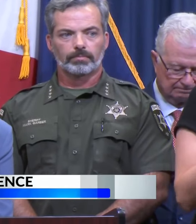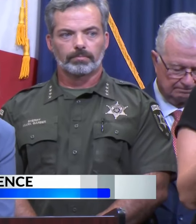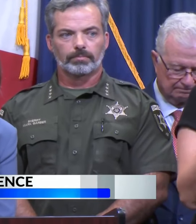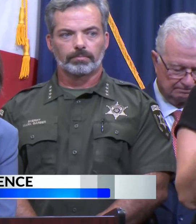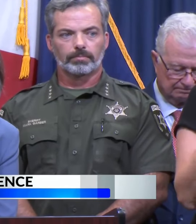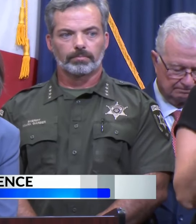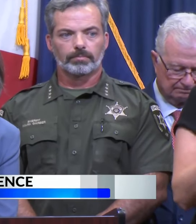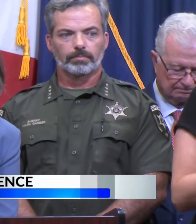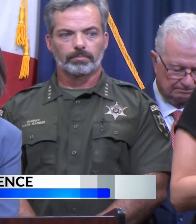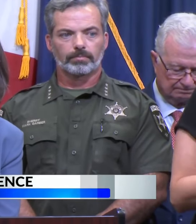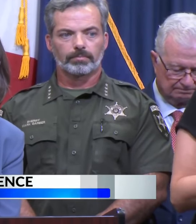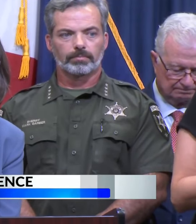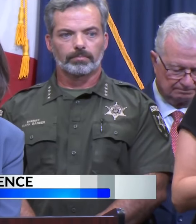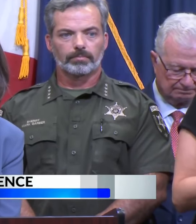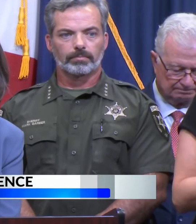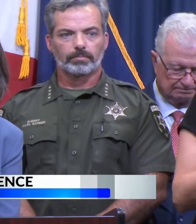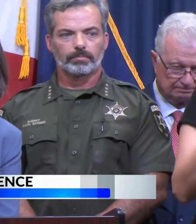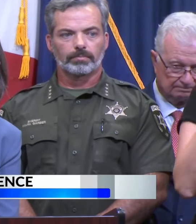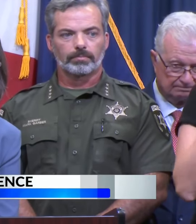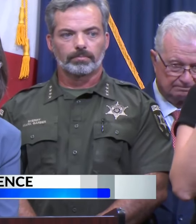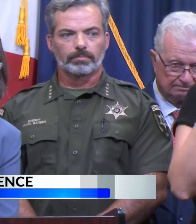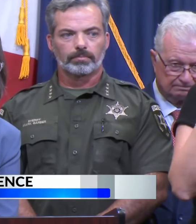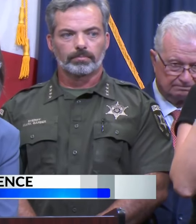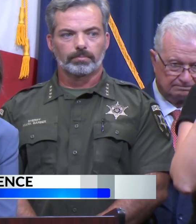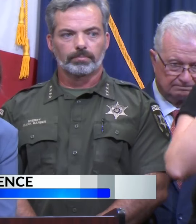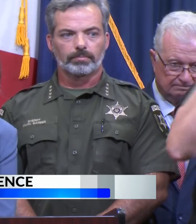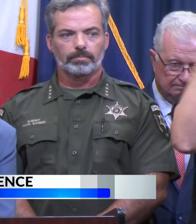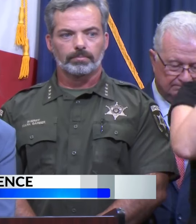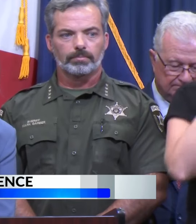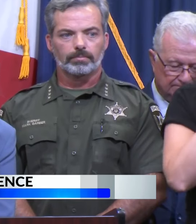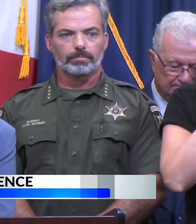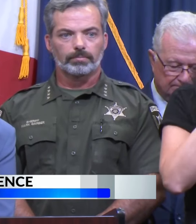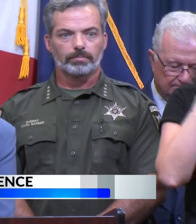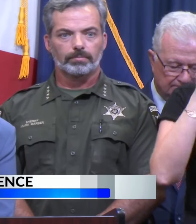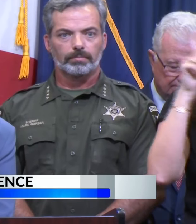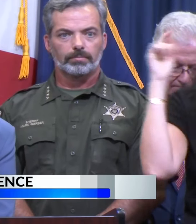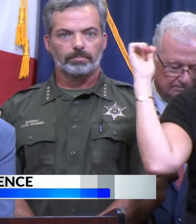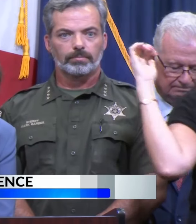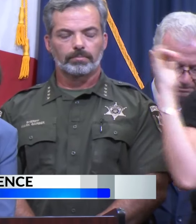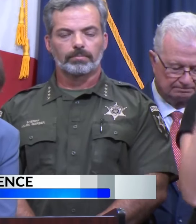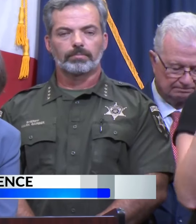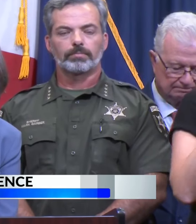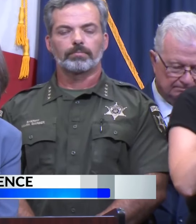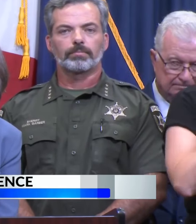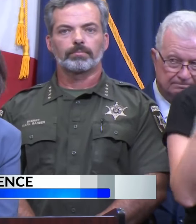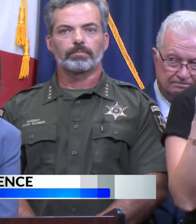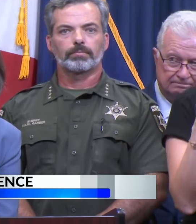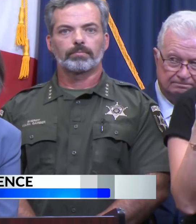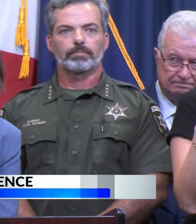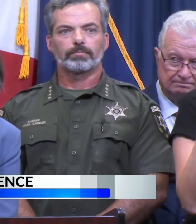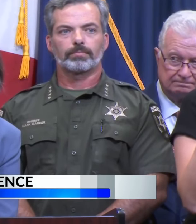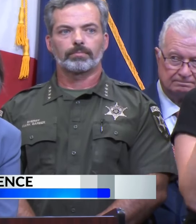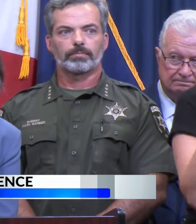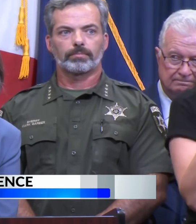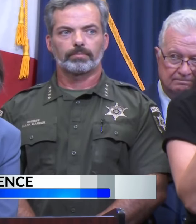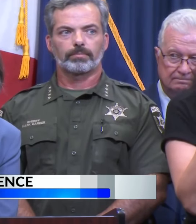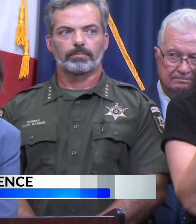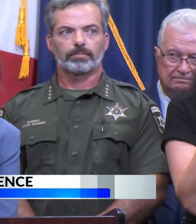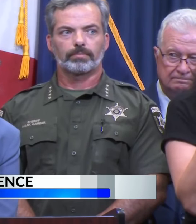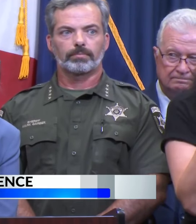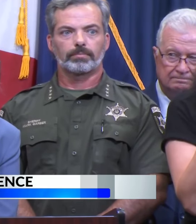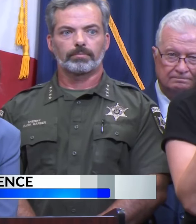has out-of-state companies on standby ready to enter, I think, as soon as Wednesday